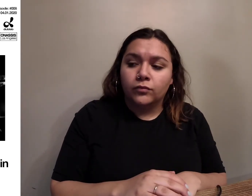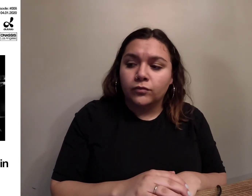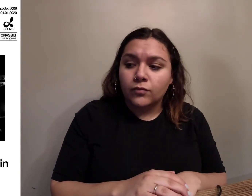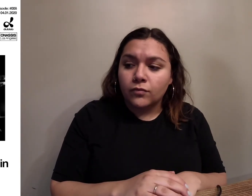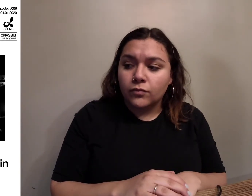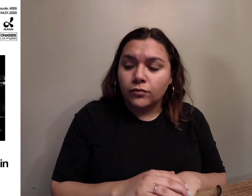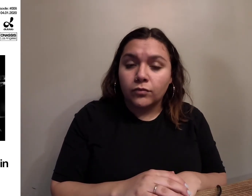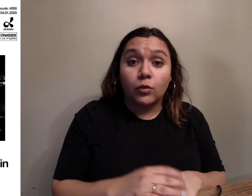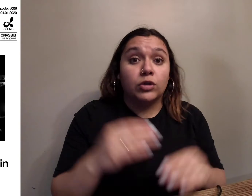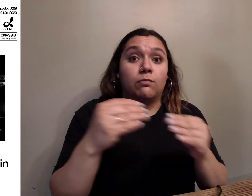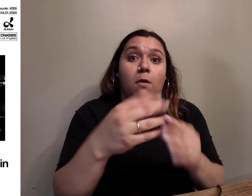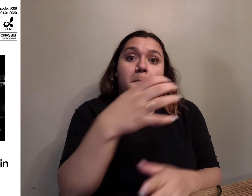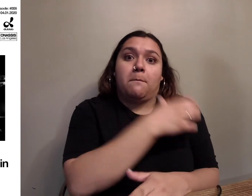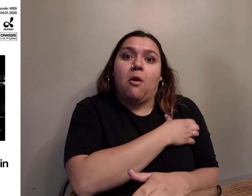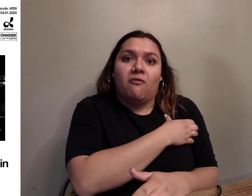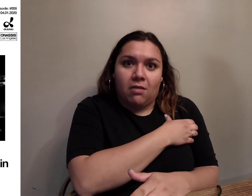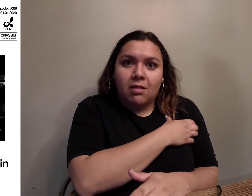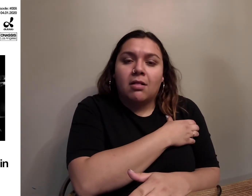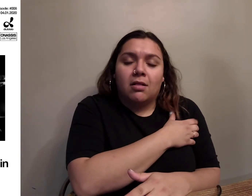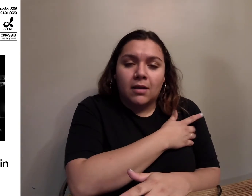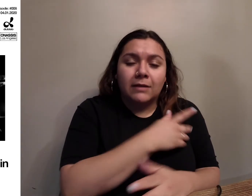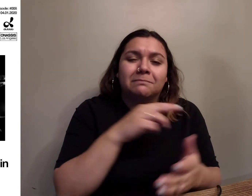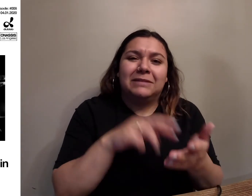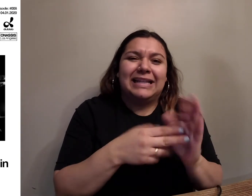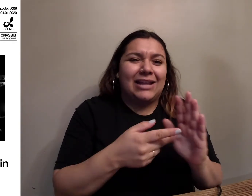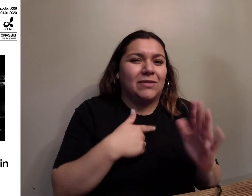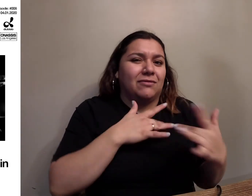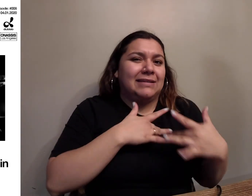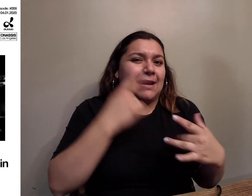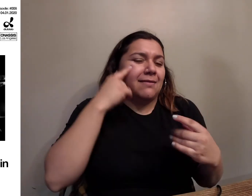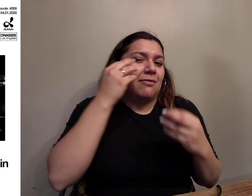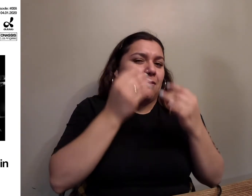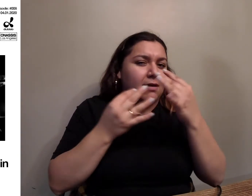much more powerful than that. So that's kind of what I was thinking about.